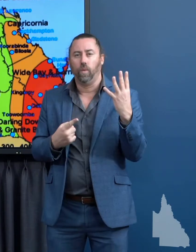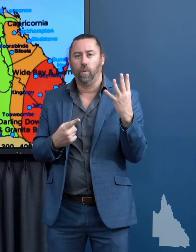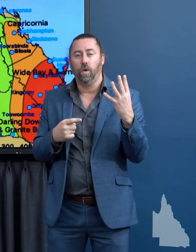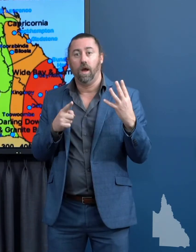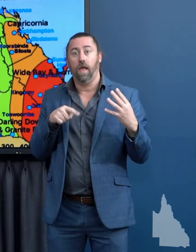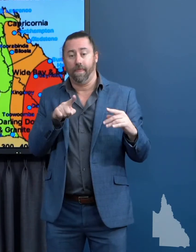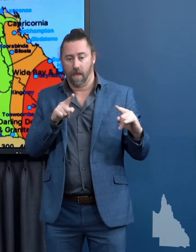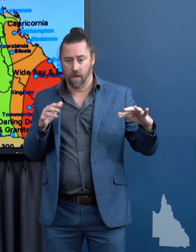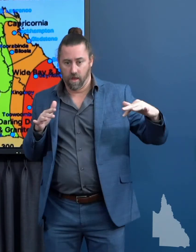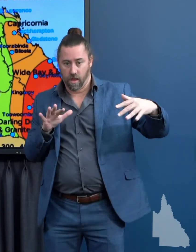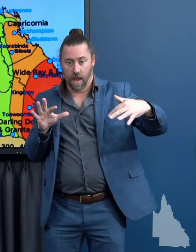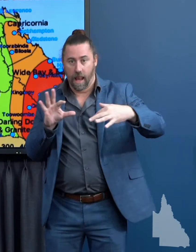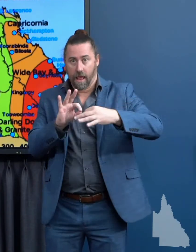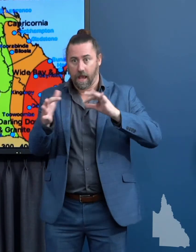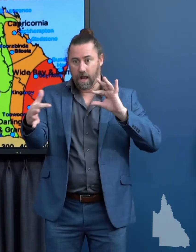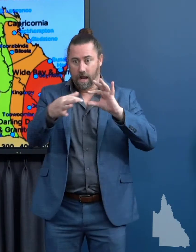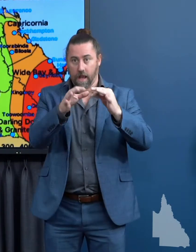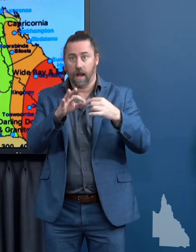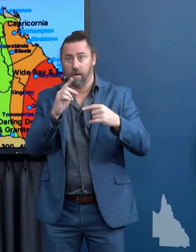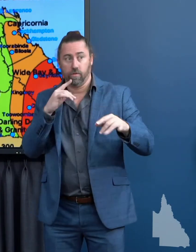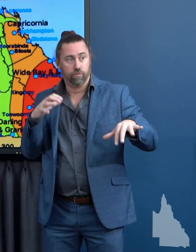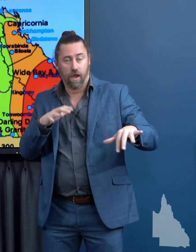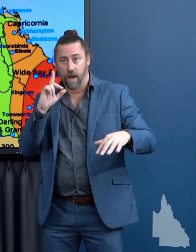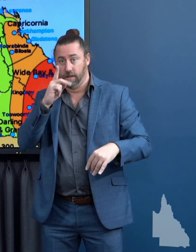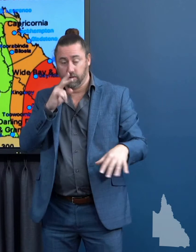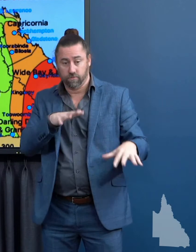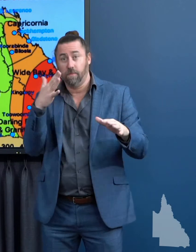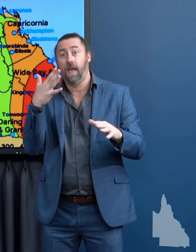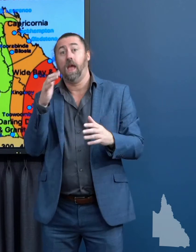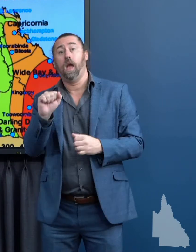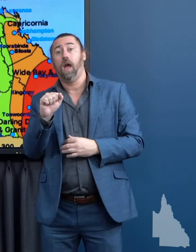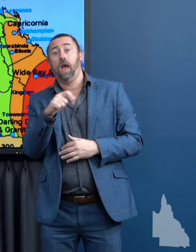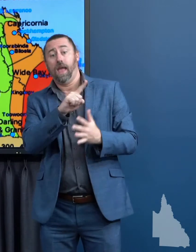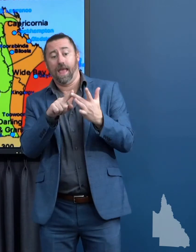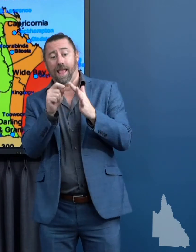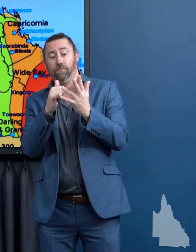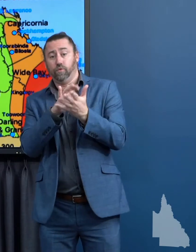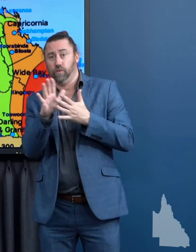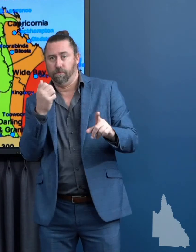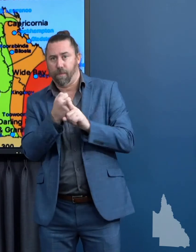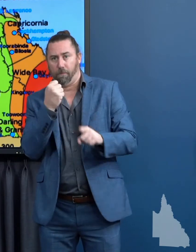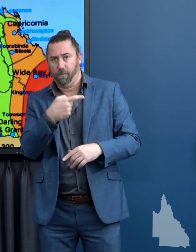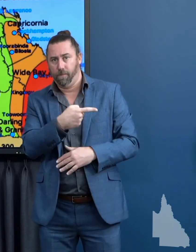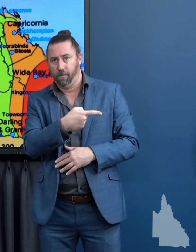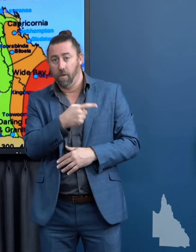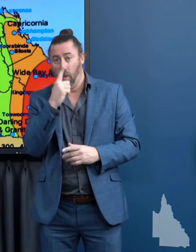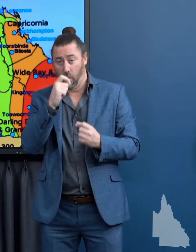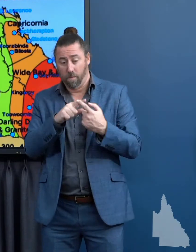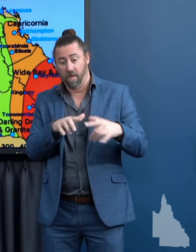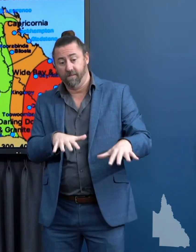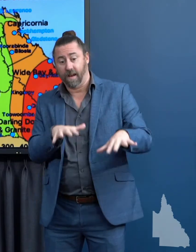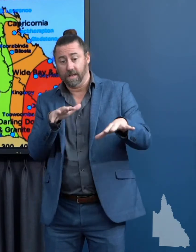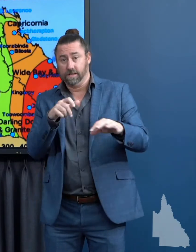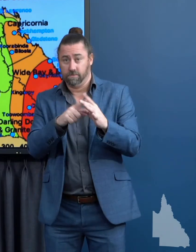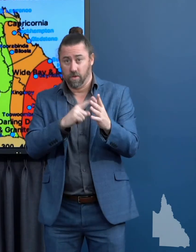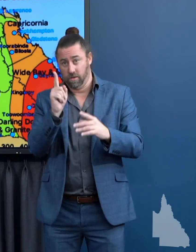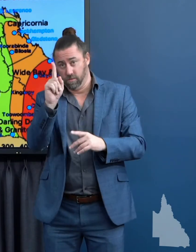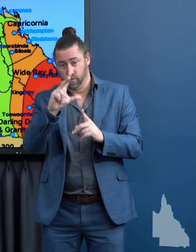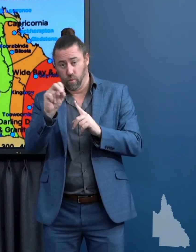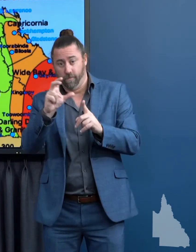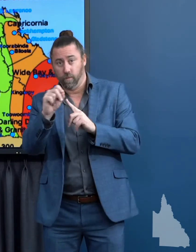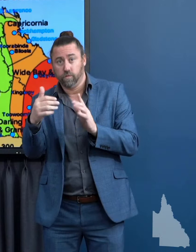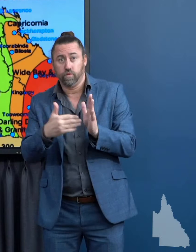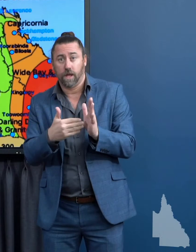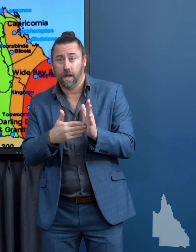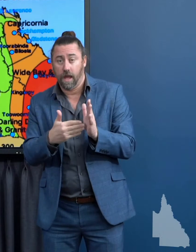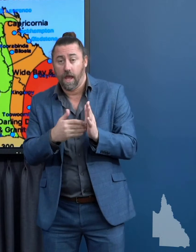rainfall that we saw overnight. And what that means for Ipswich is that we're expecting moderate flooding by midday today and major